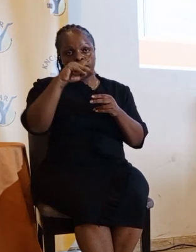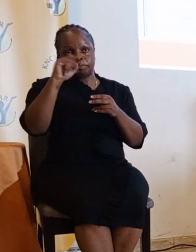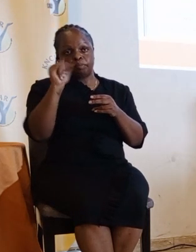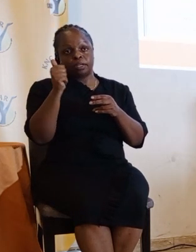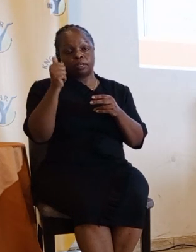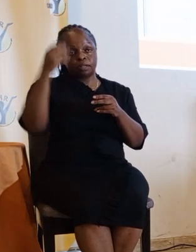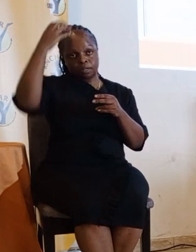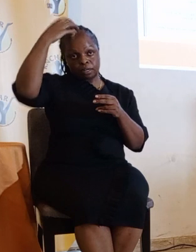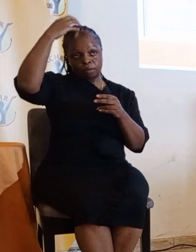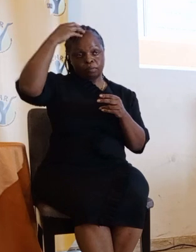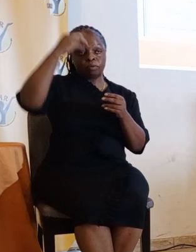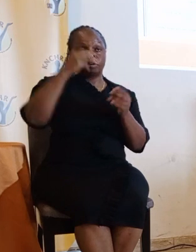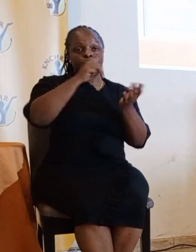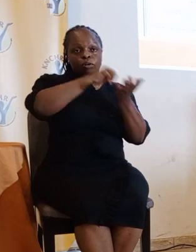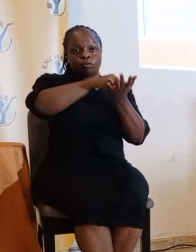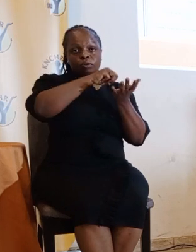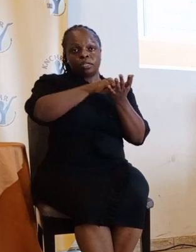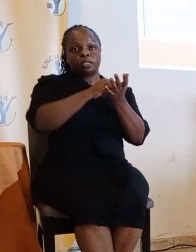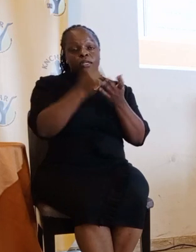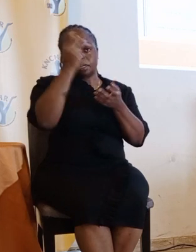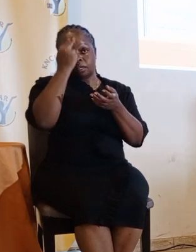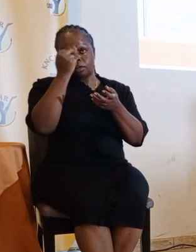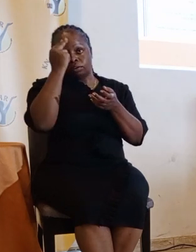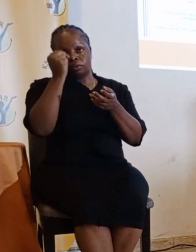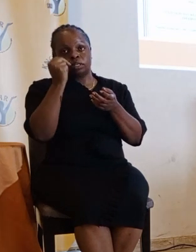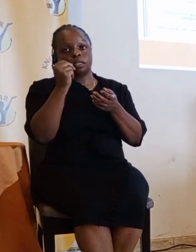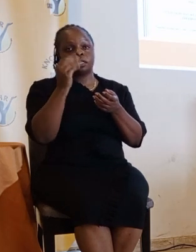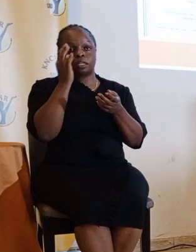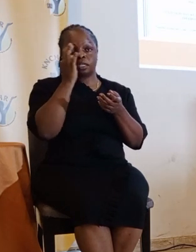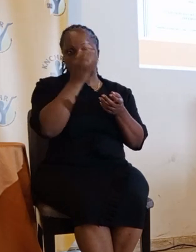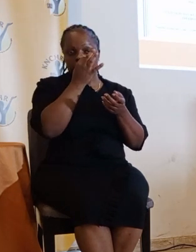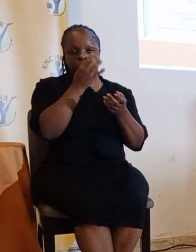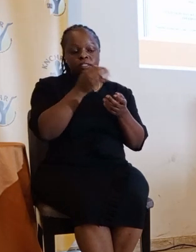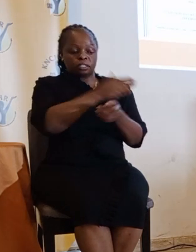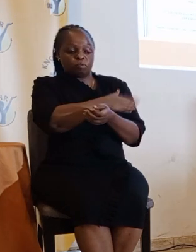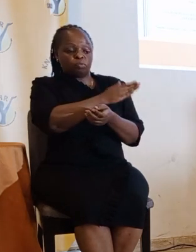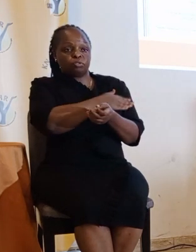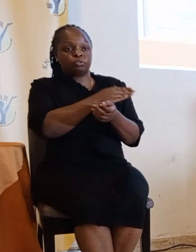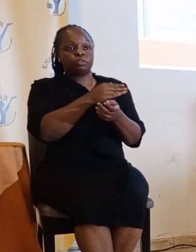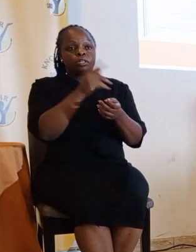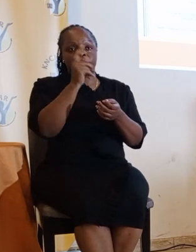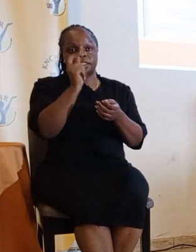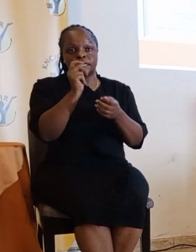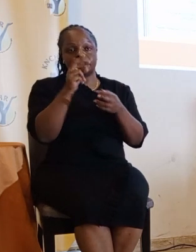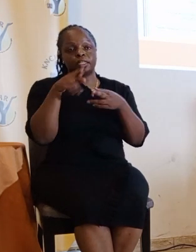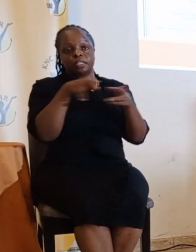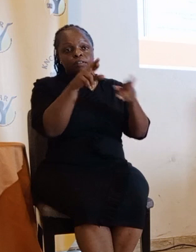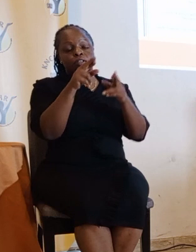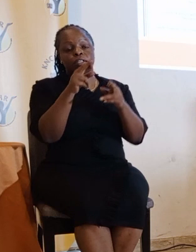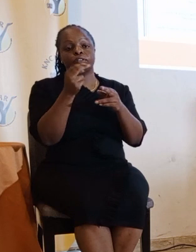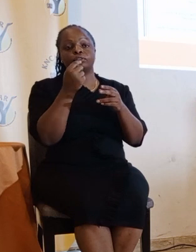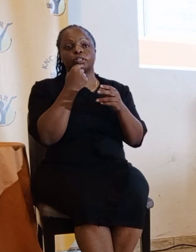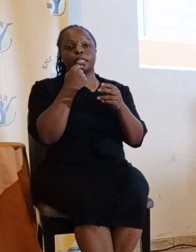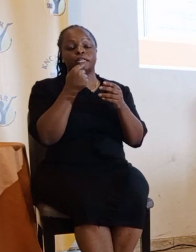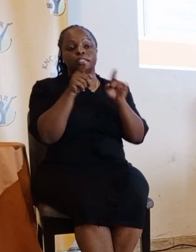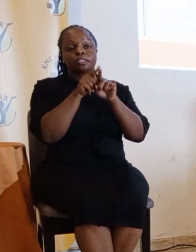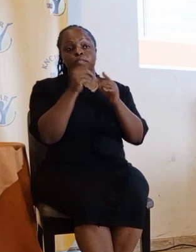Lamu, Makueni, Narok, Nyeri, Samburu, Tana River, Turkana, and Meru